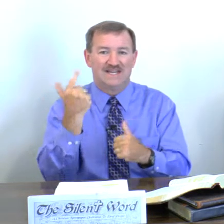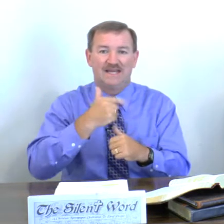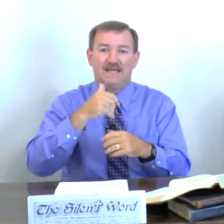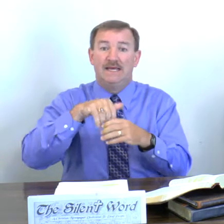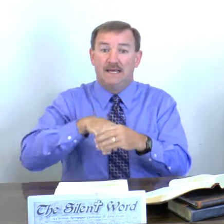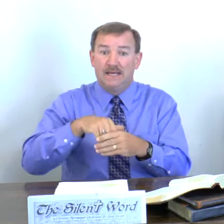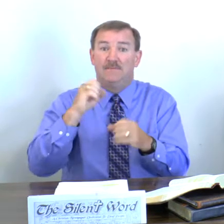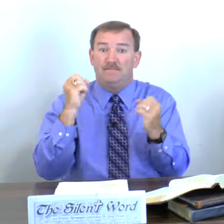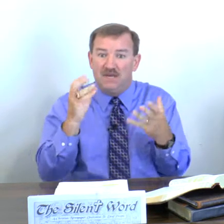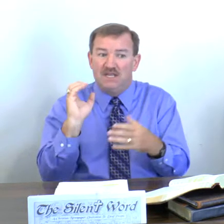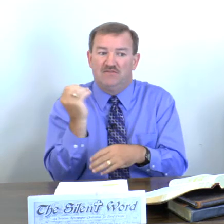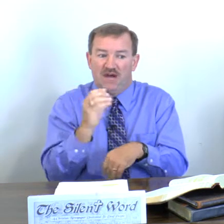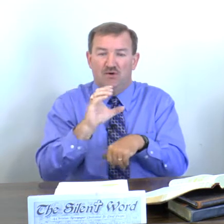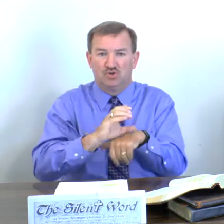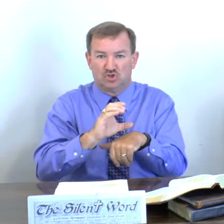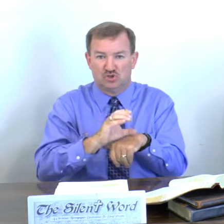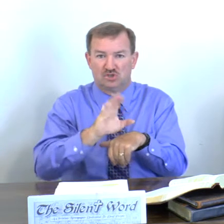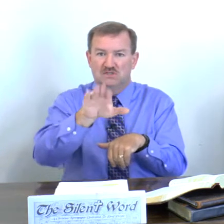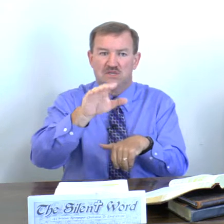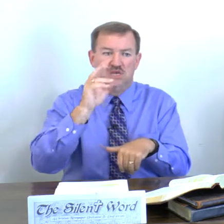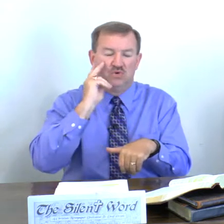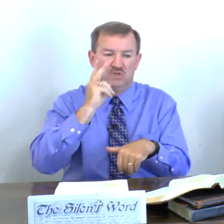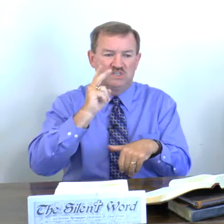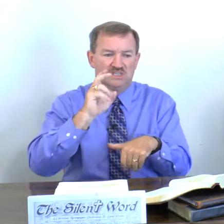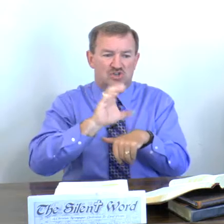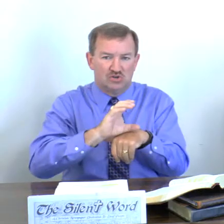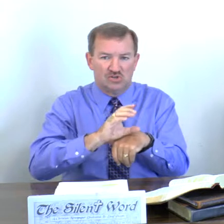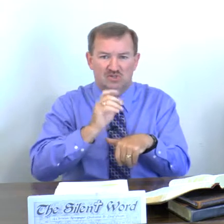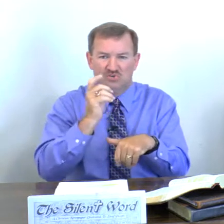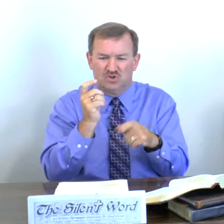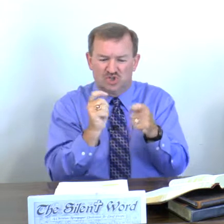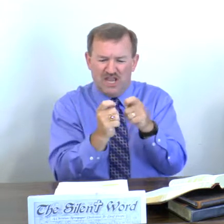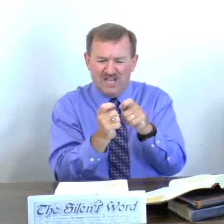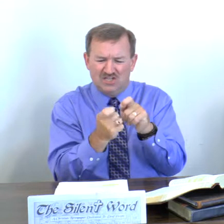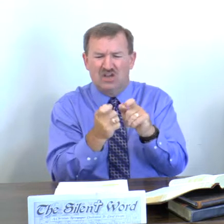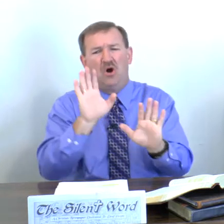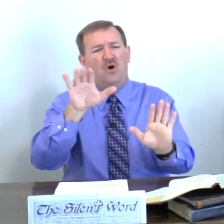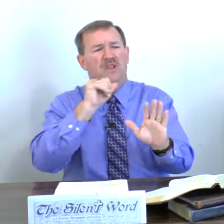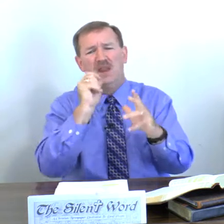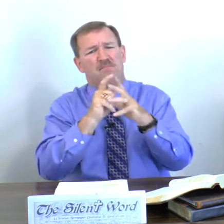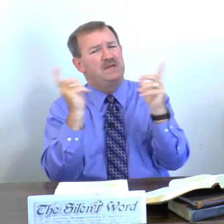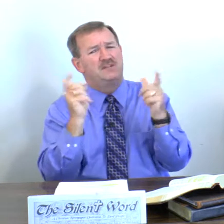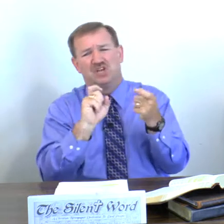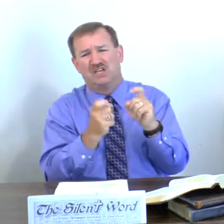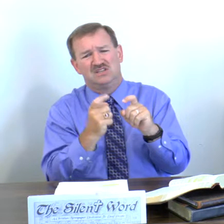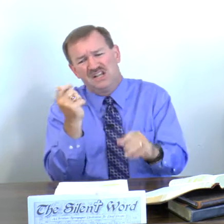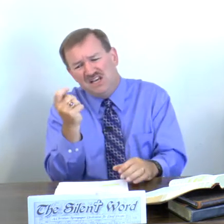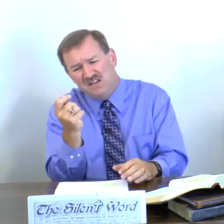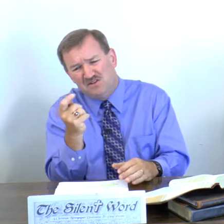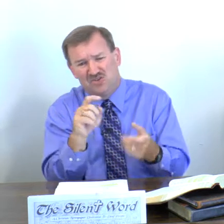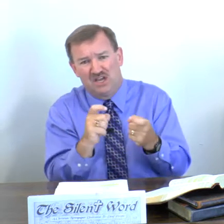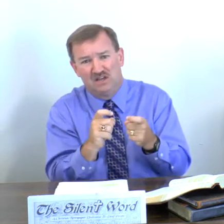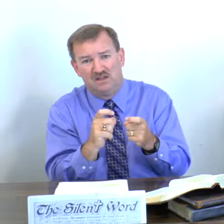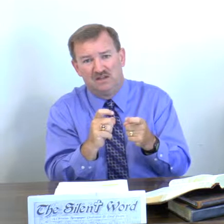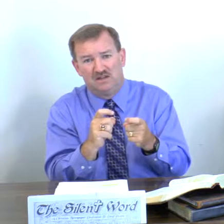today in many of our churches. We see churches who are changing. Oh, not big change, little change.